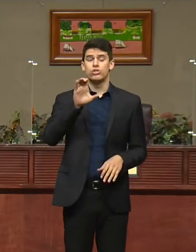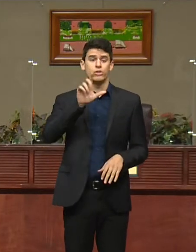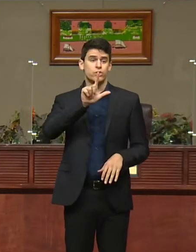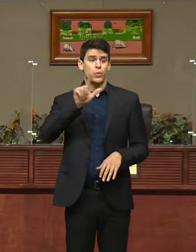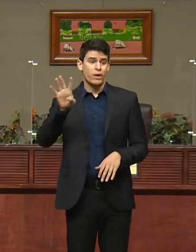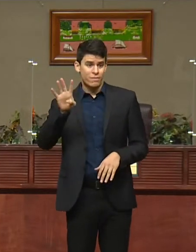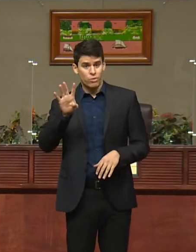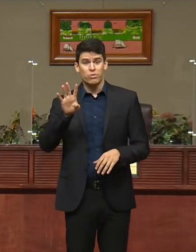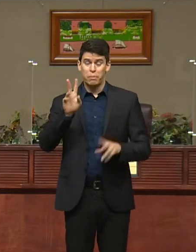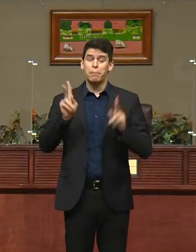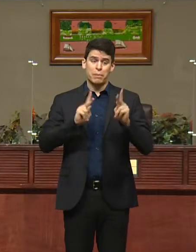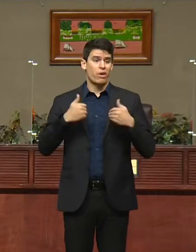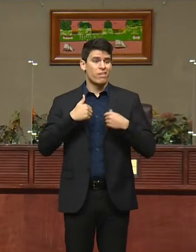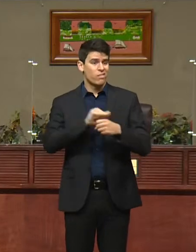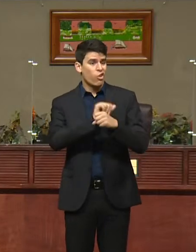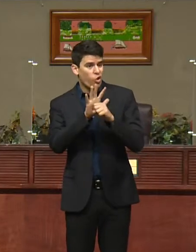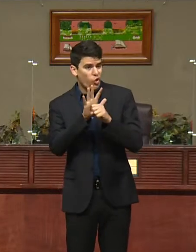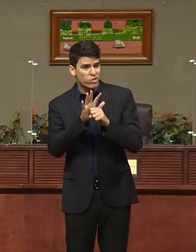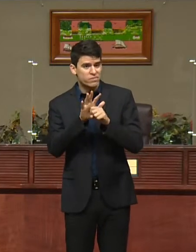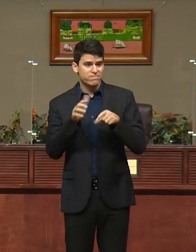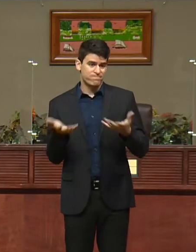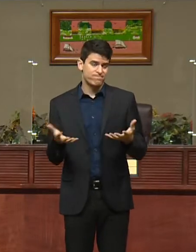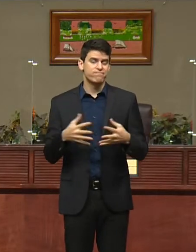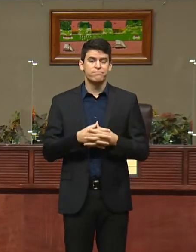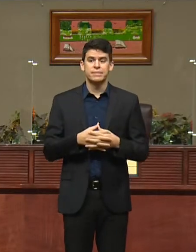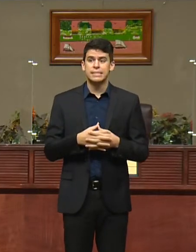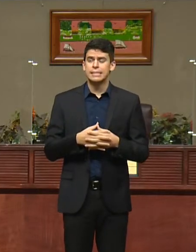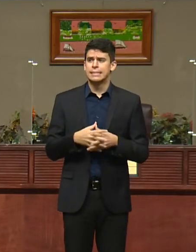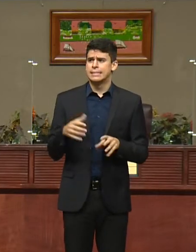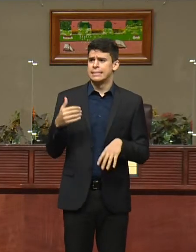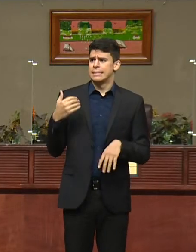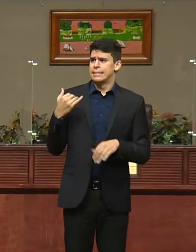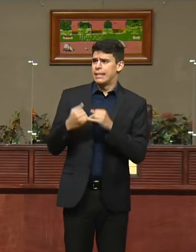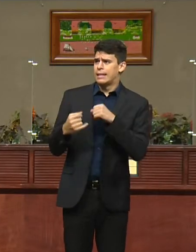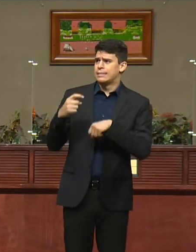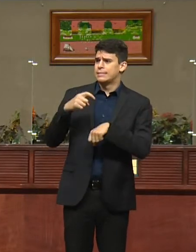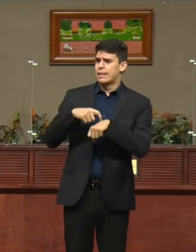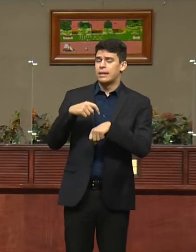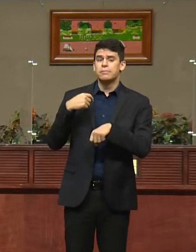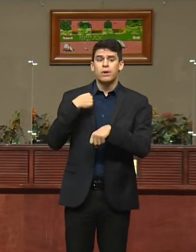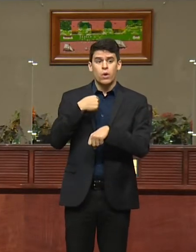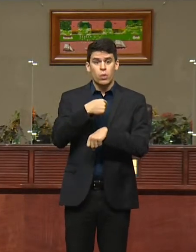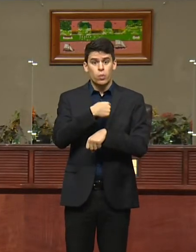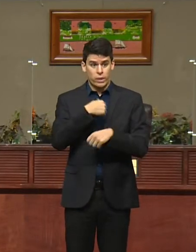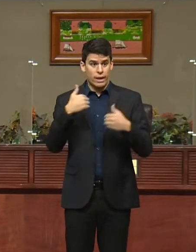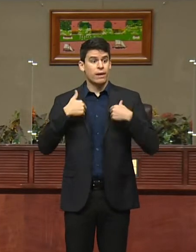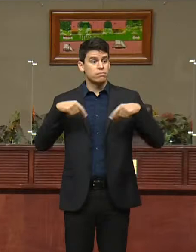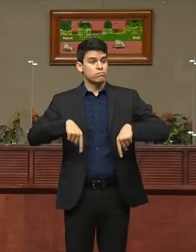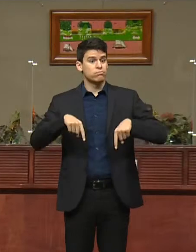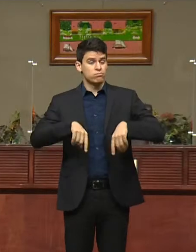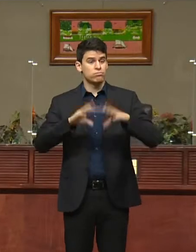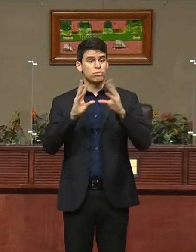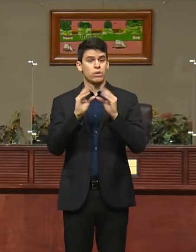110,824 positive individuals during the pandemic. The last time that we had a press conference, it